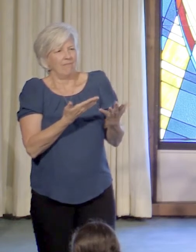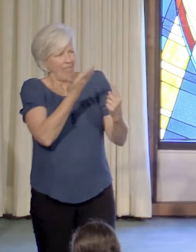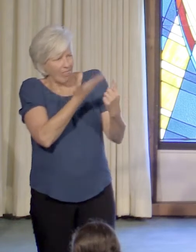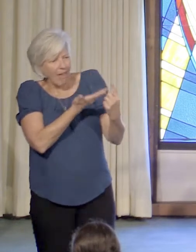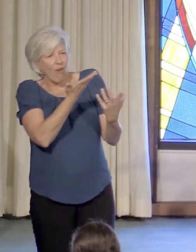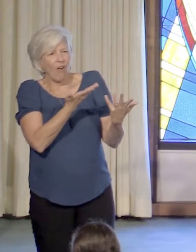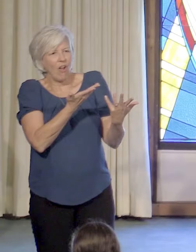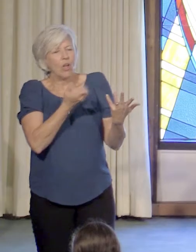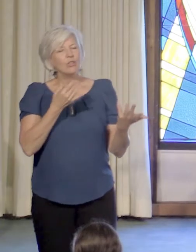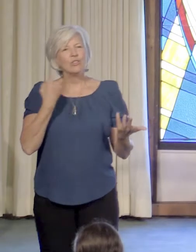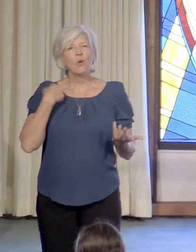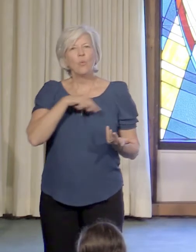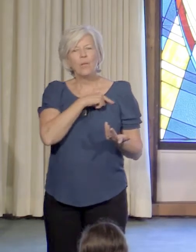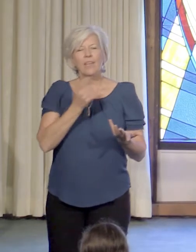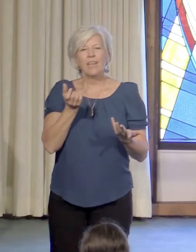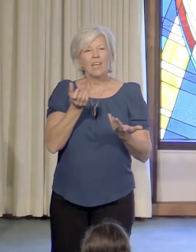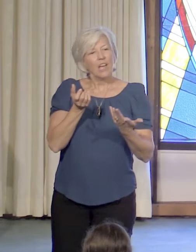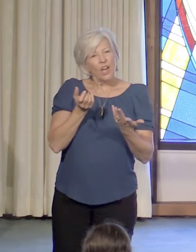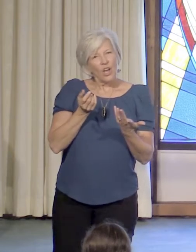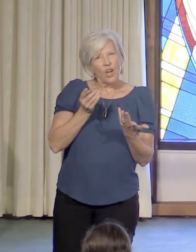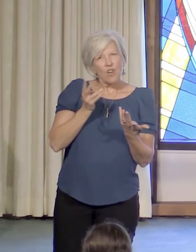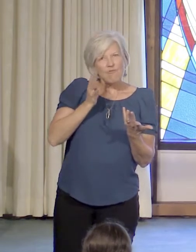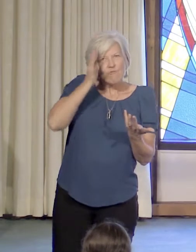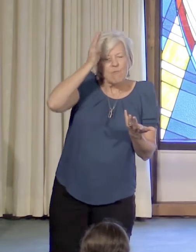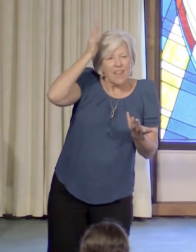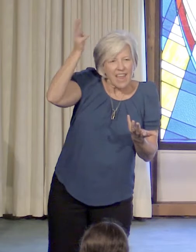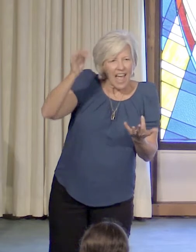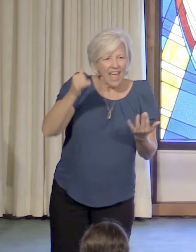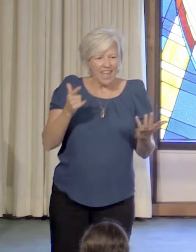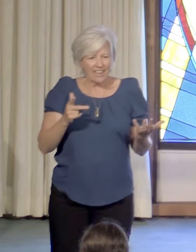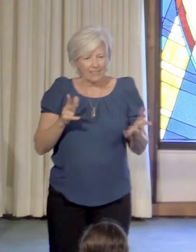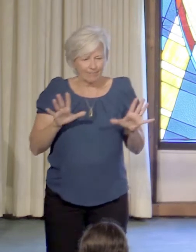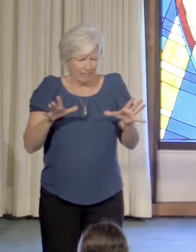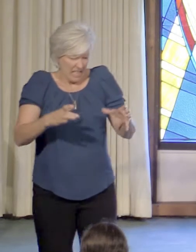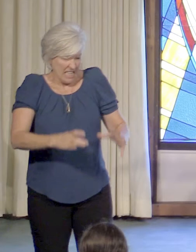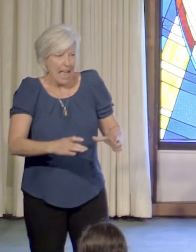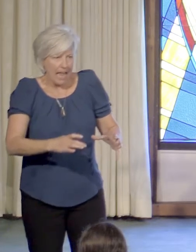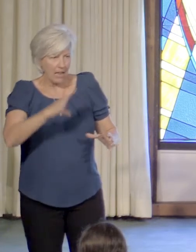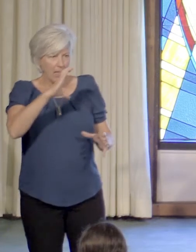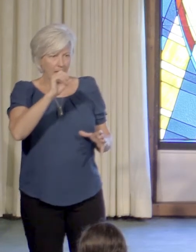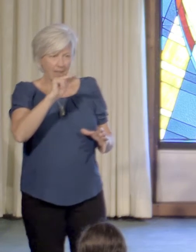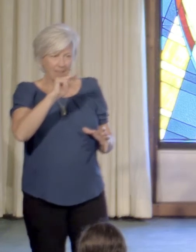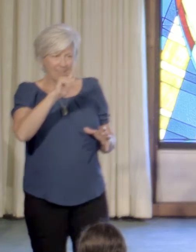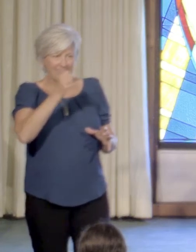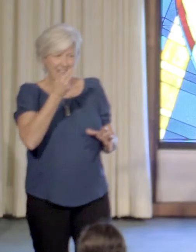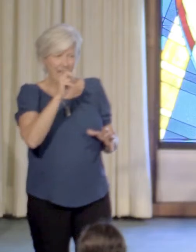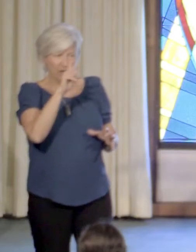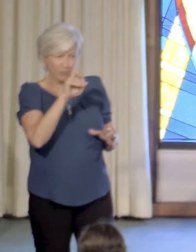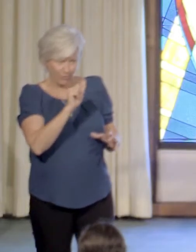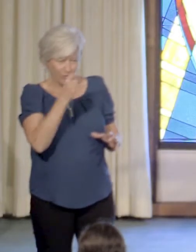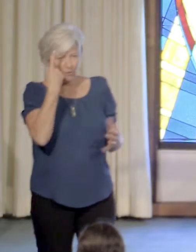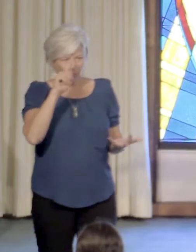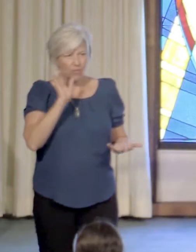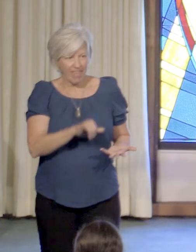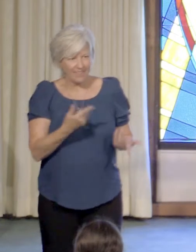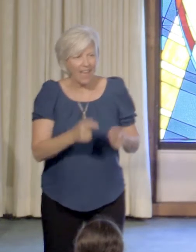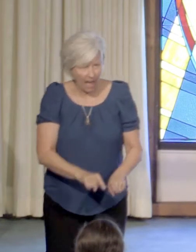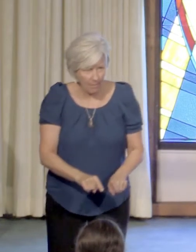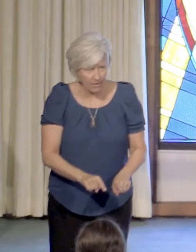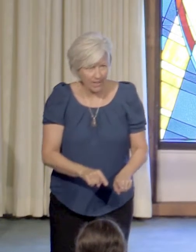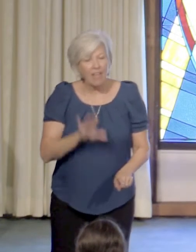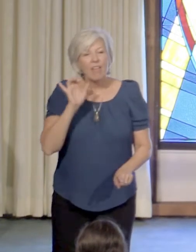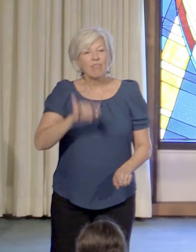So we create containers for relationships to happen. That's one of the reasons that we've begun doing small groups. That's one of the reasons that